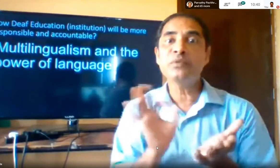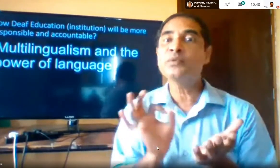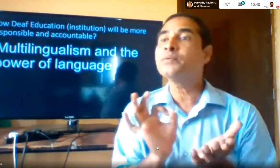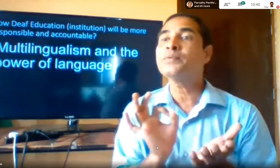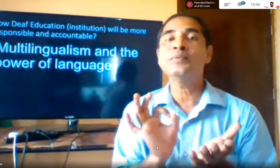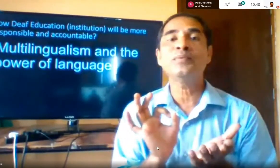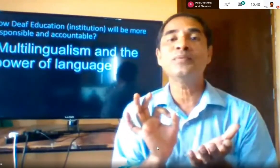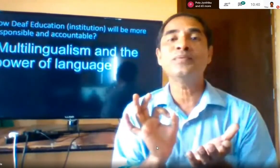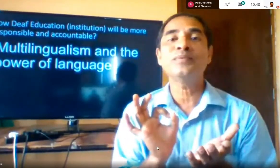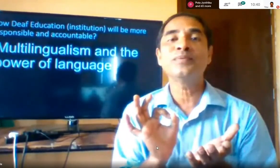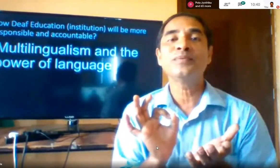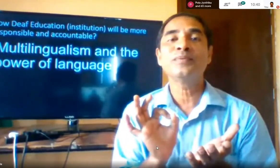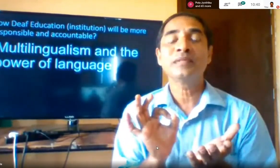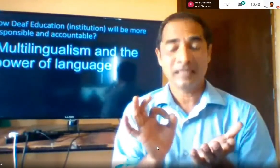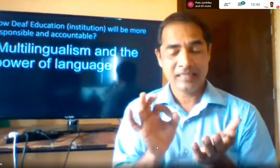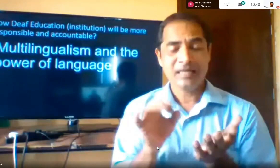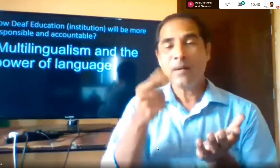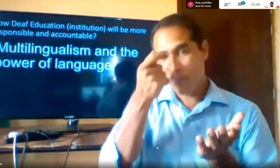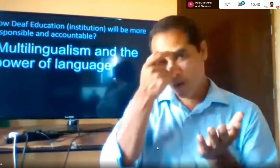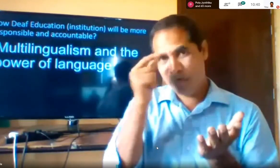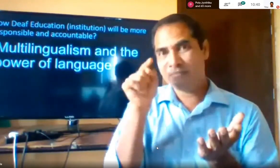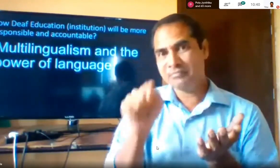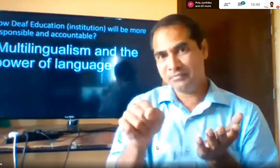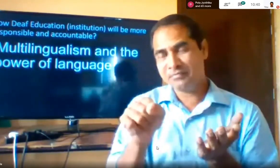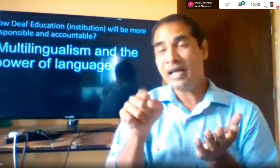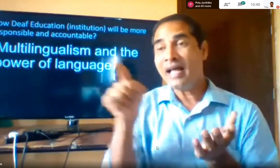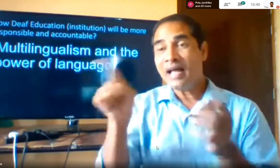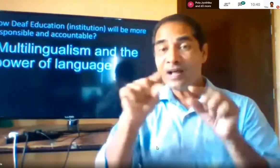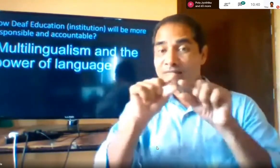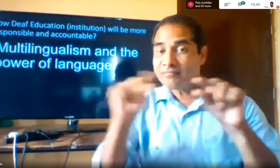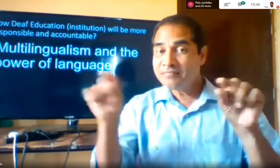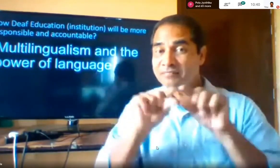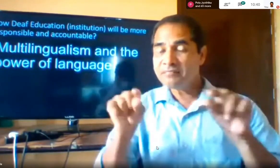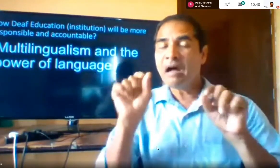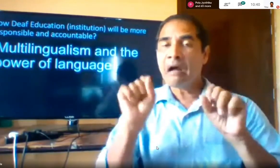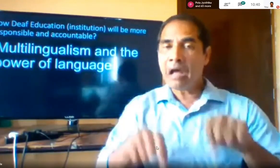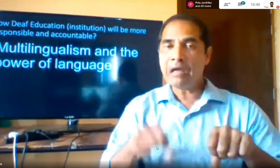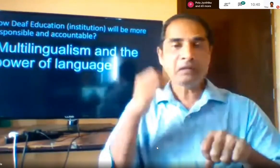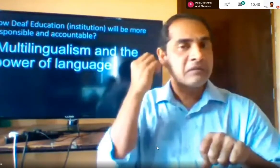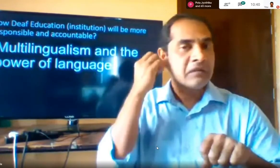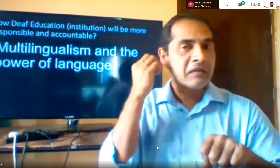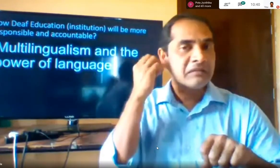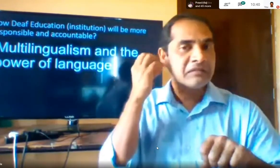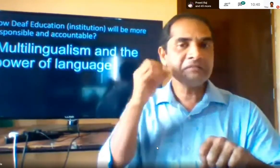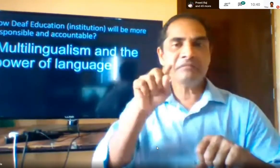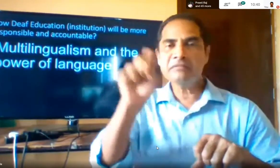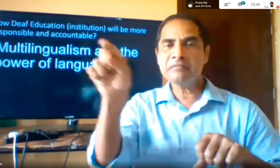Whatever is your mother tongue, it should be. Maybe few languages are not recognized.